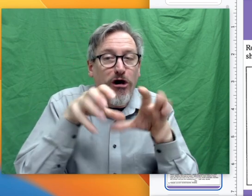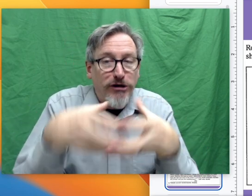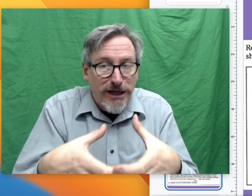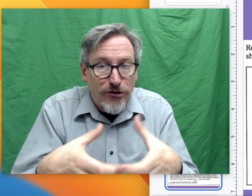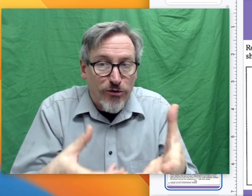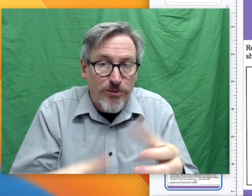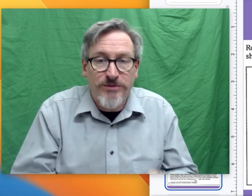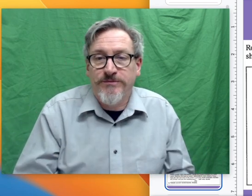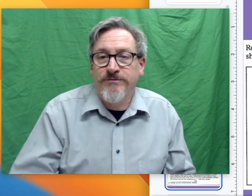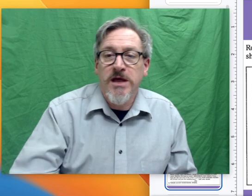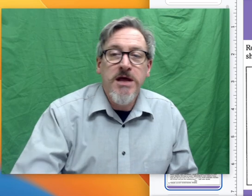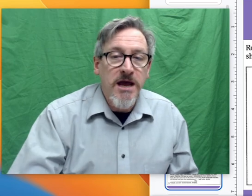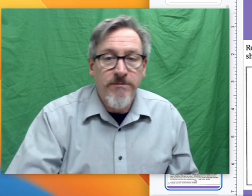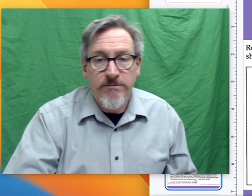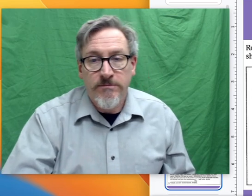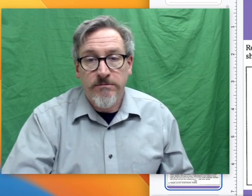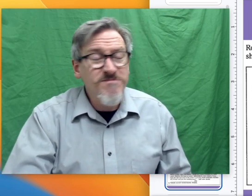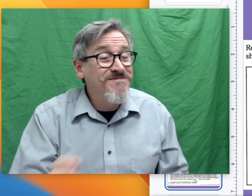party group.